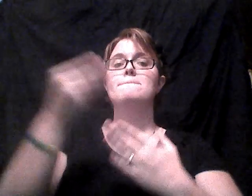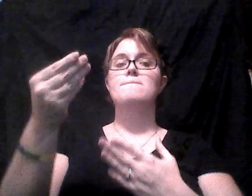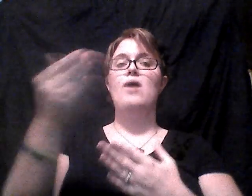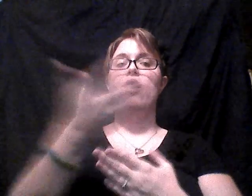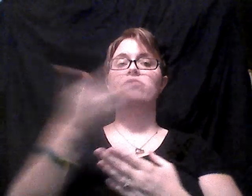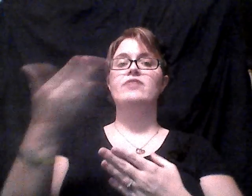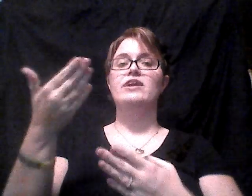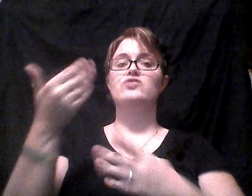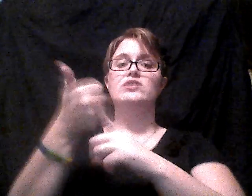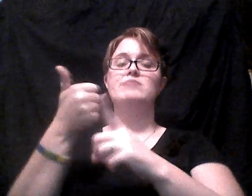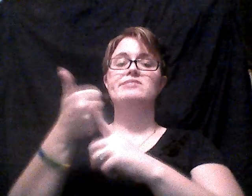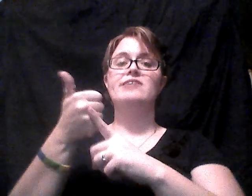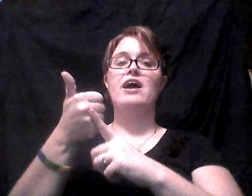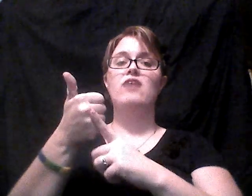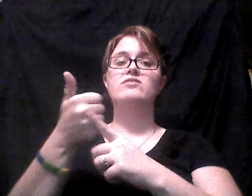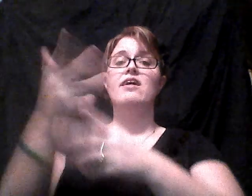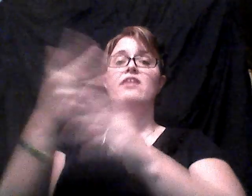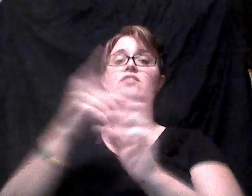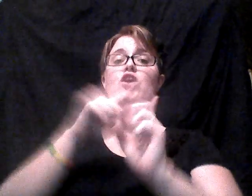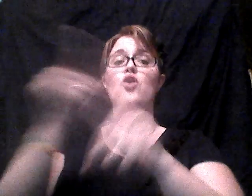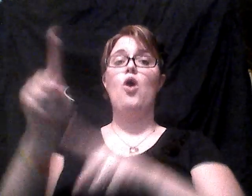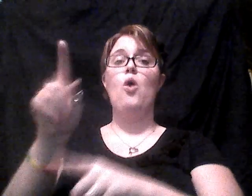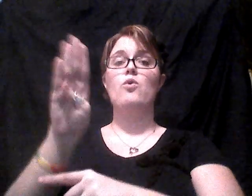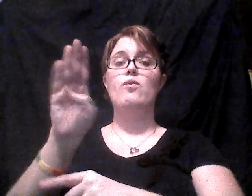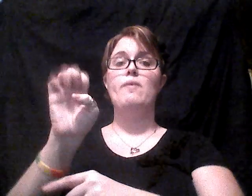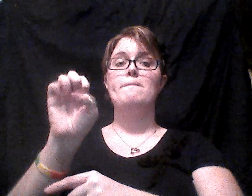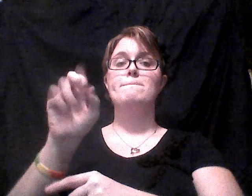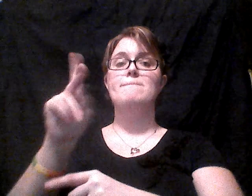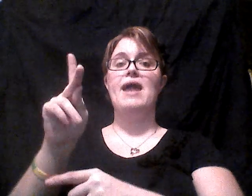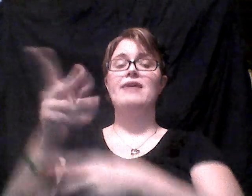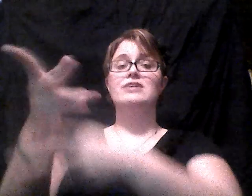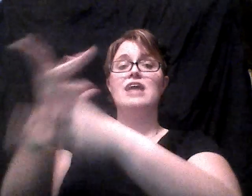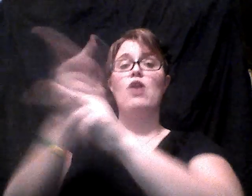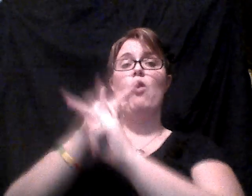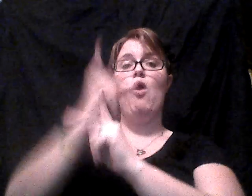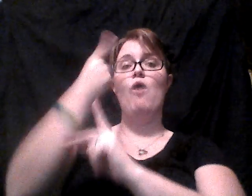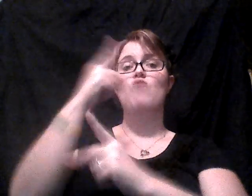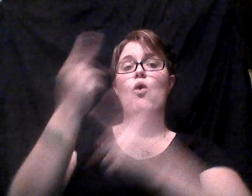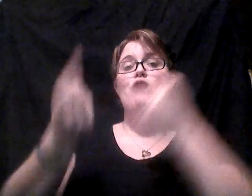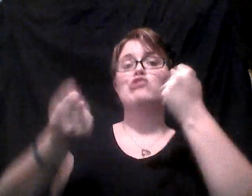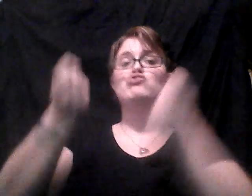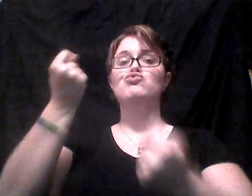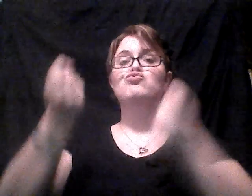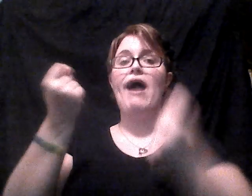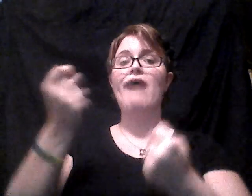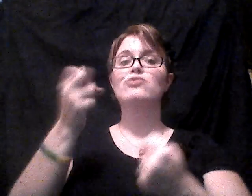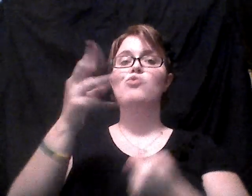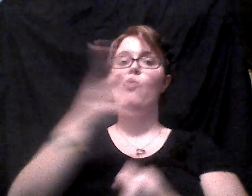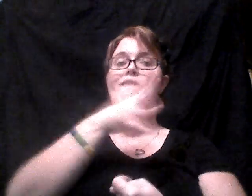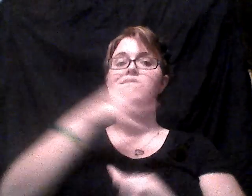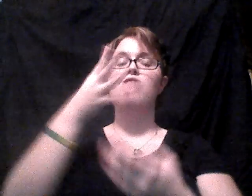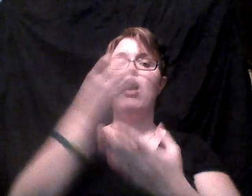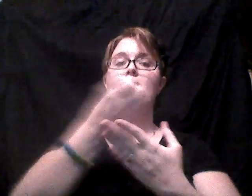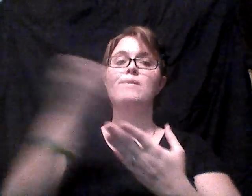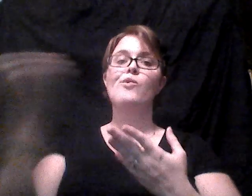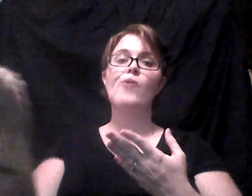a new tractor, or some type of farm machinery equipment thing or something, I don't know, or a bigger acreage, whatever, with